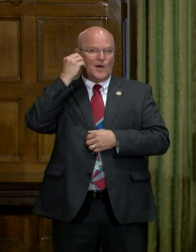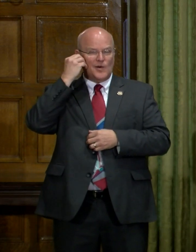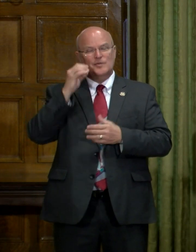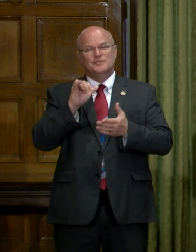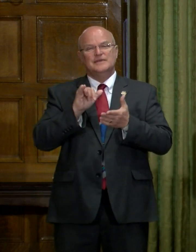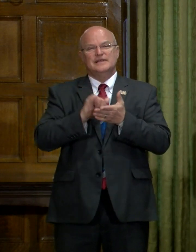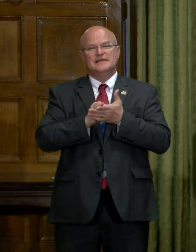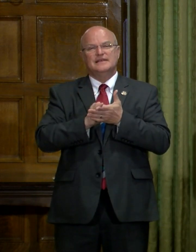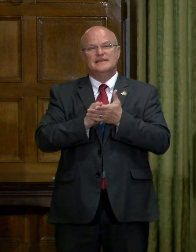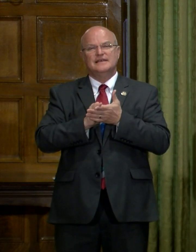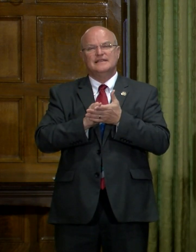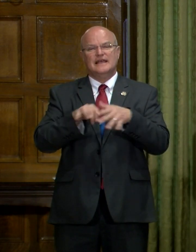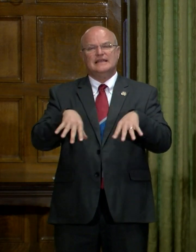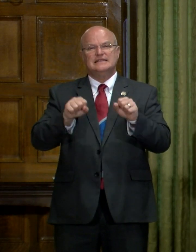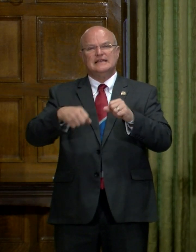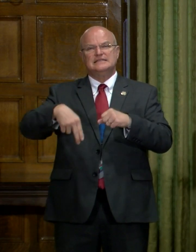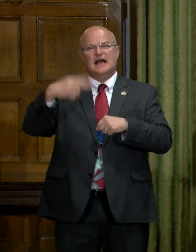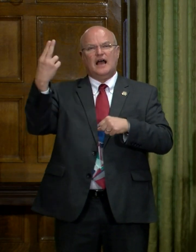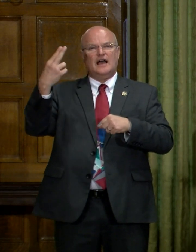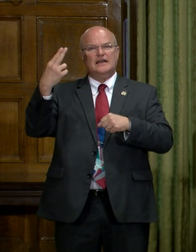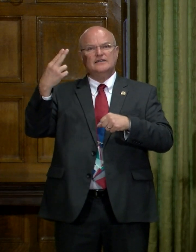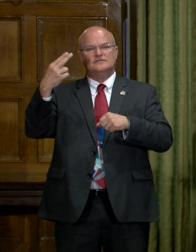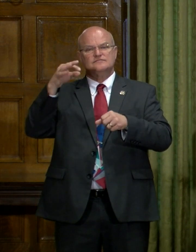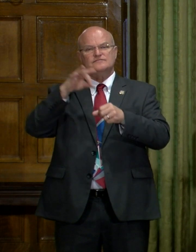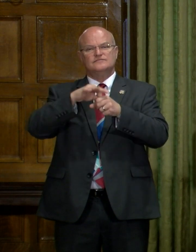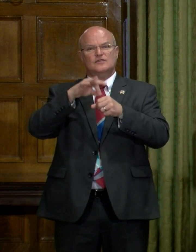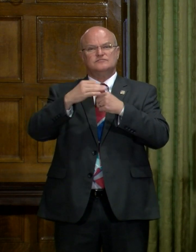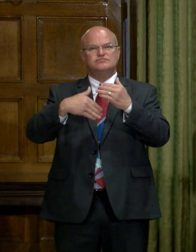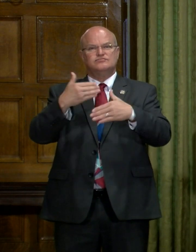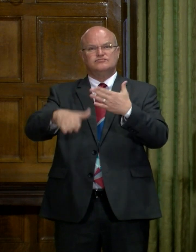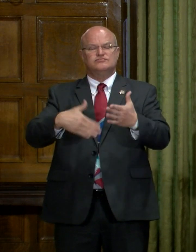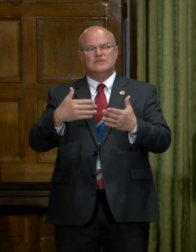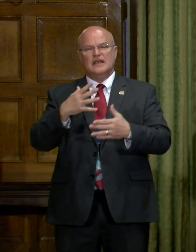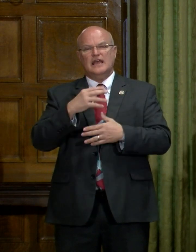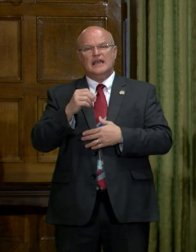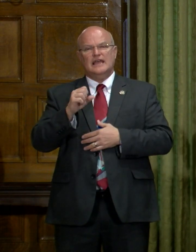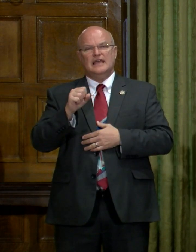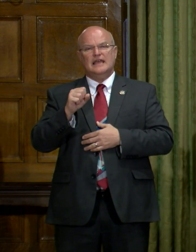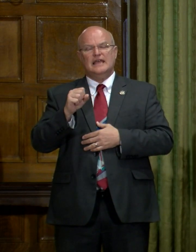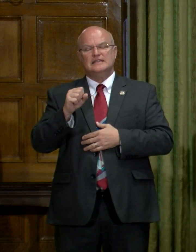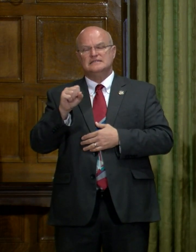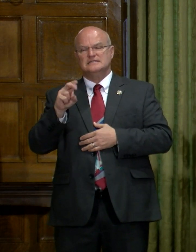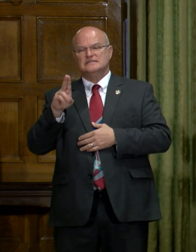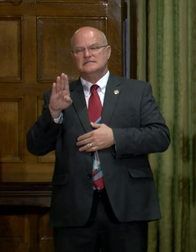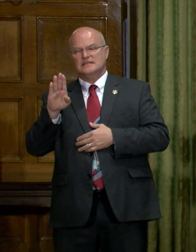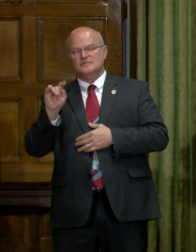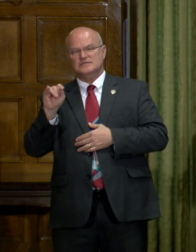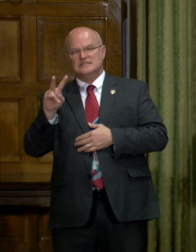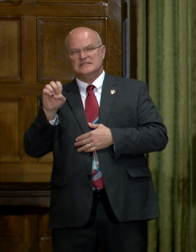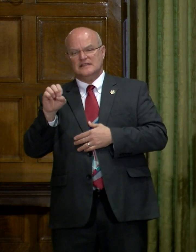home, that takes a higher threshold to vote. It's substantive legislation